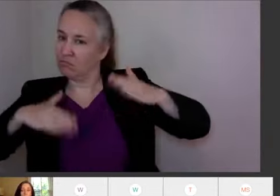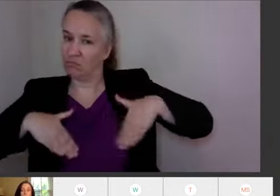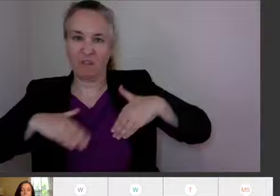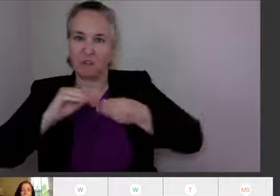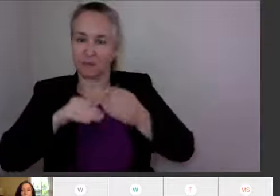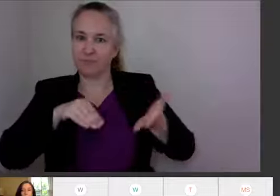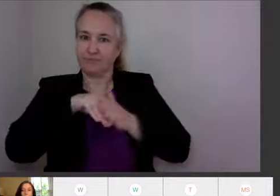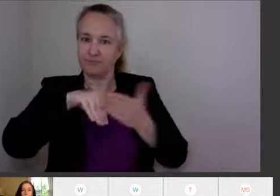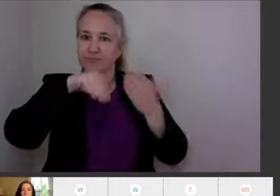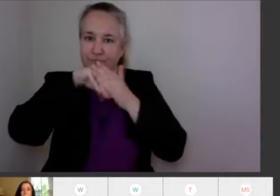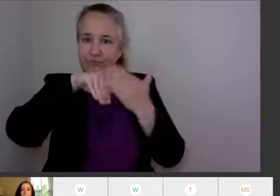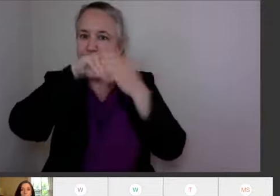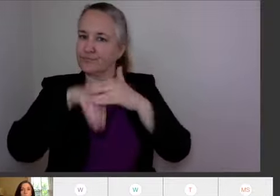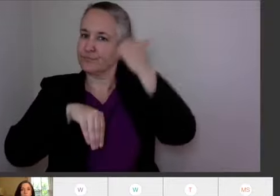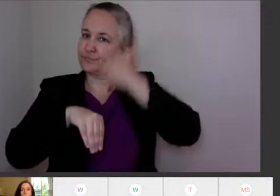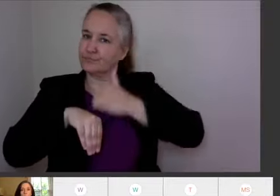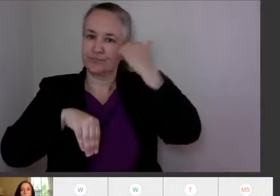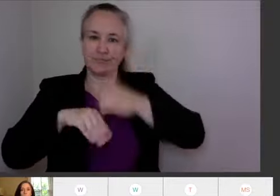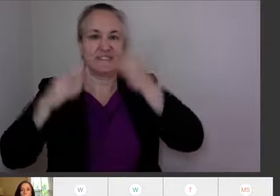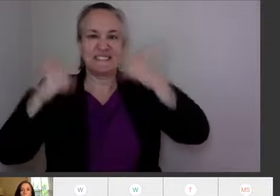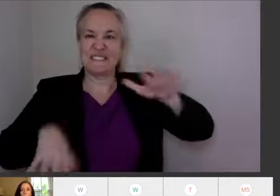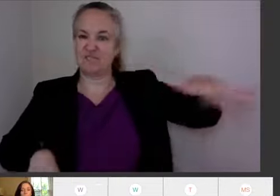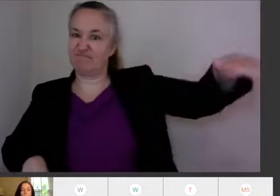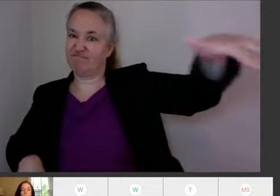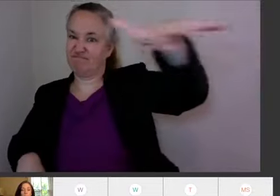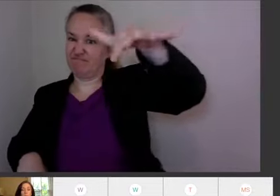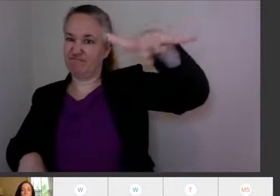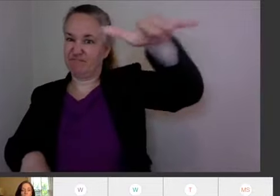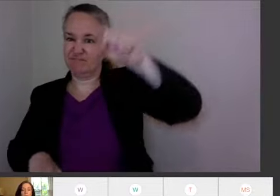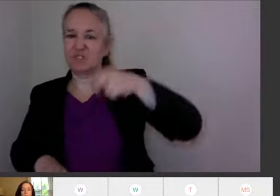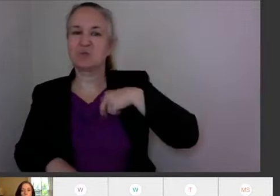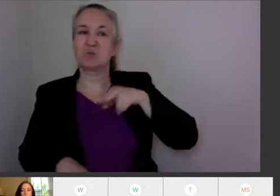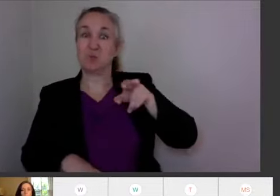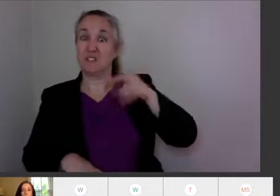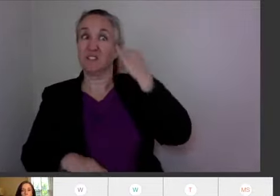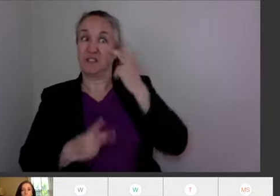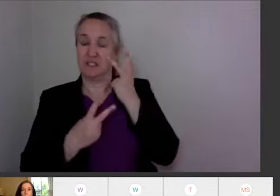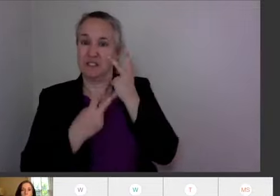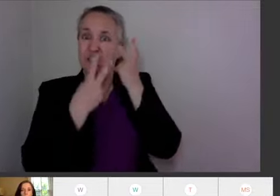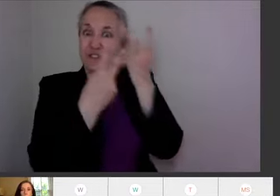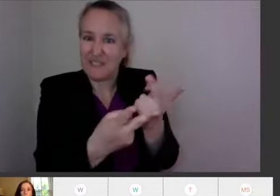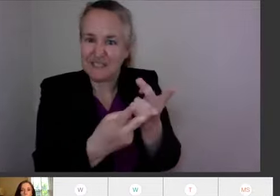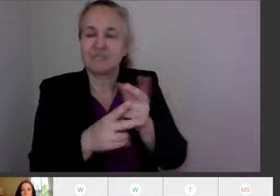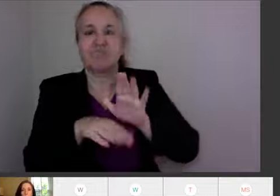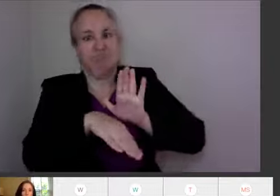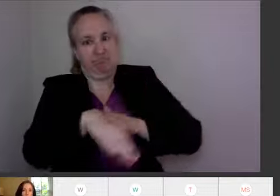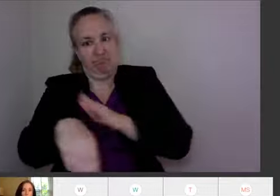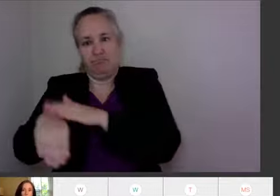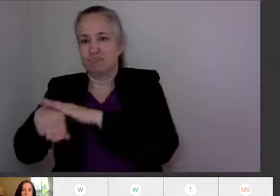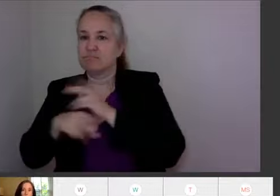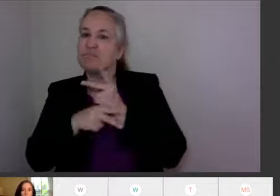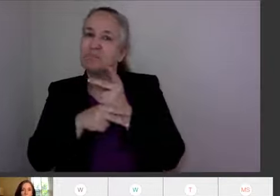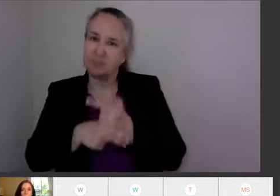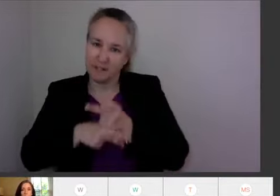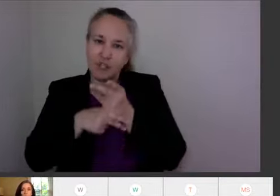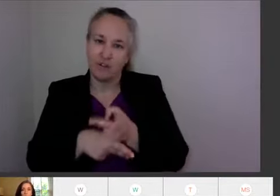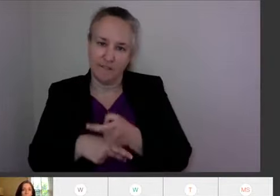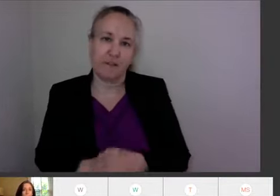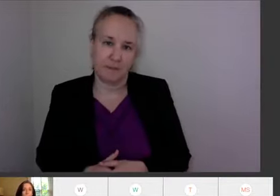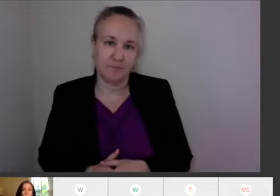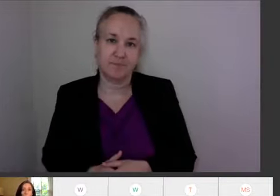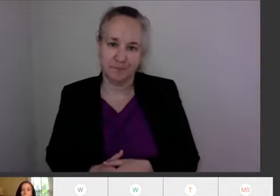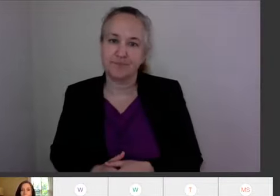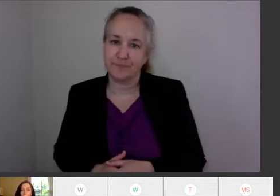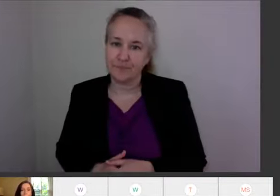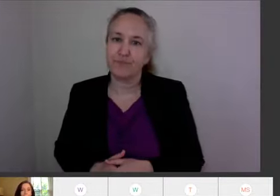on a daily basis. So I would proceed very, very cautiously if I were to go to one of these states. I